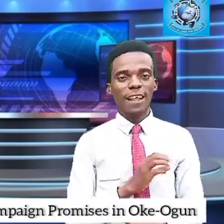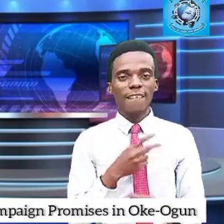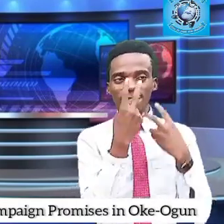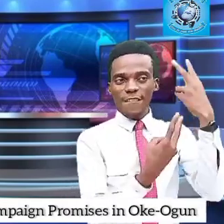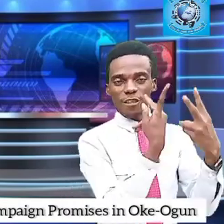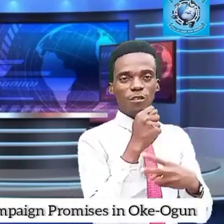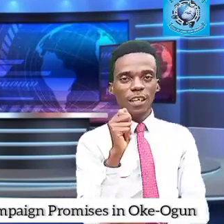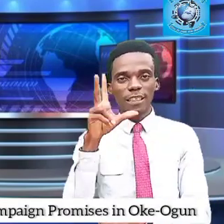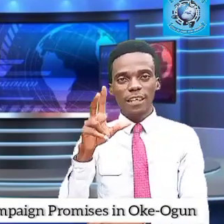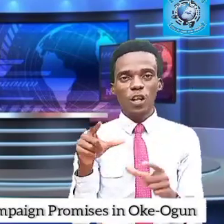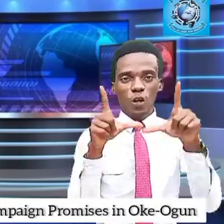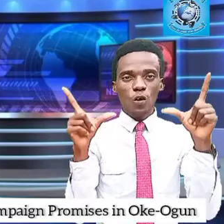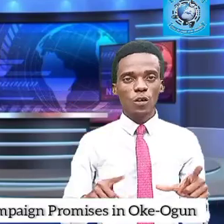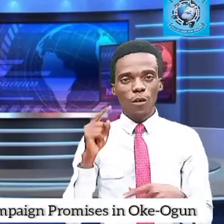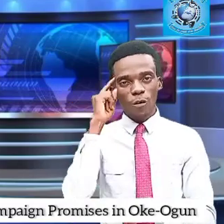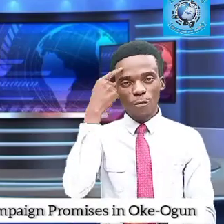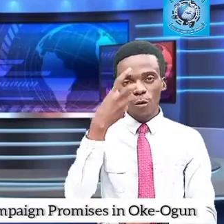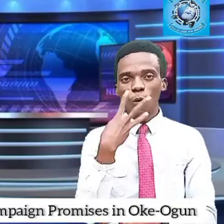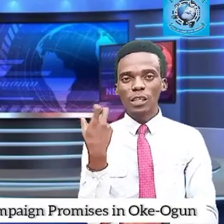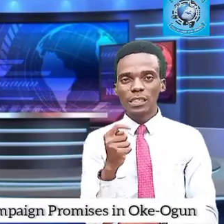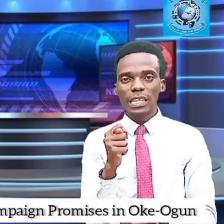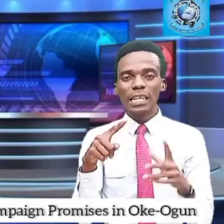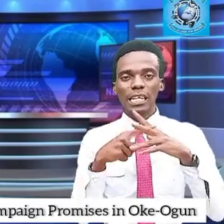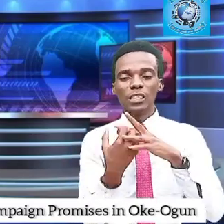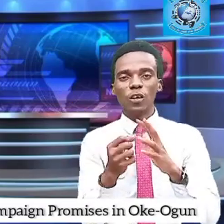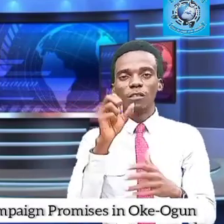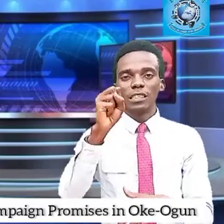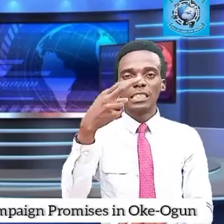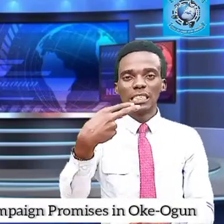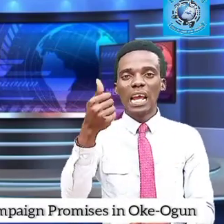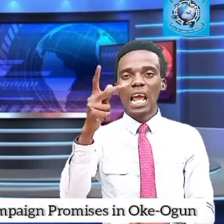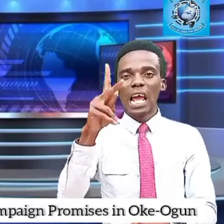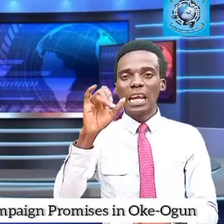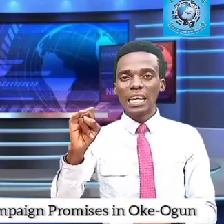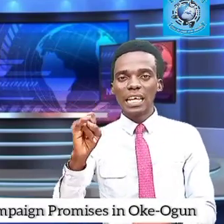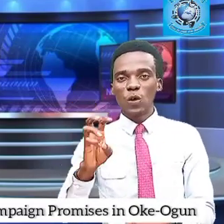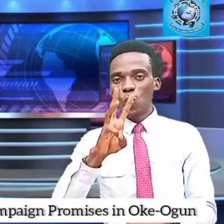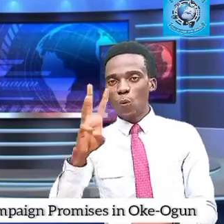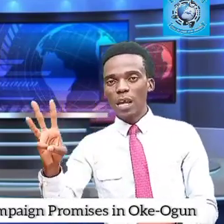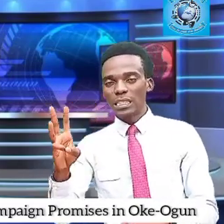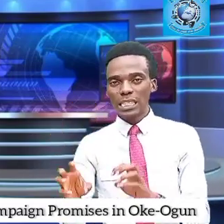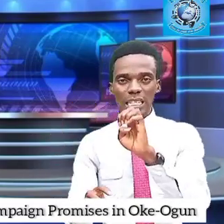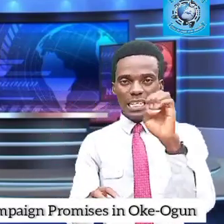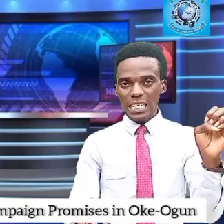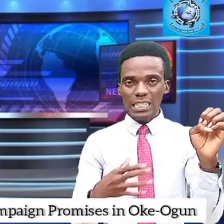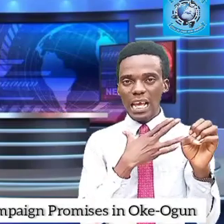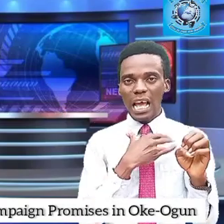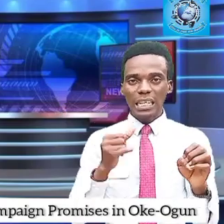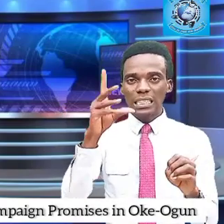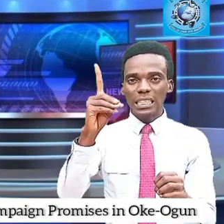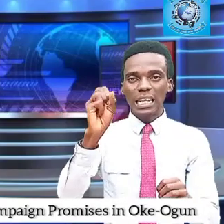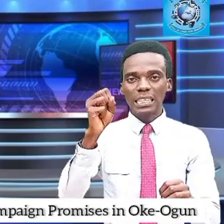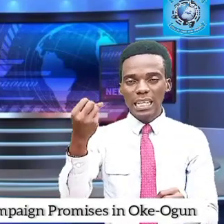3 local governments was the inauguration of Shaki West, Shaki East, Artisan DSF